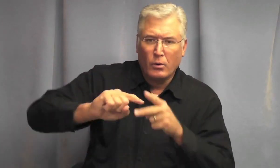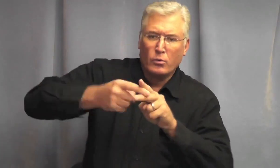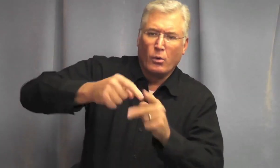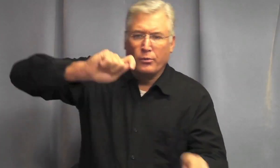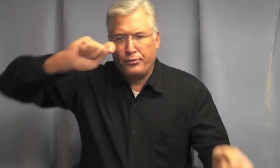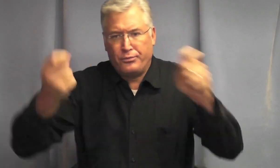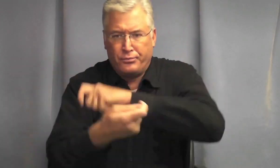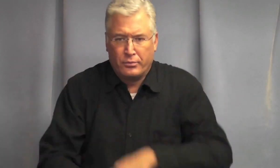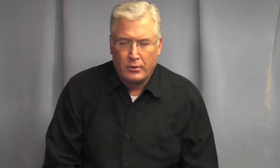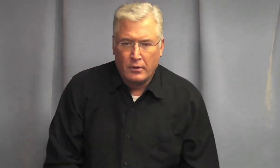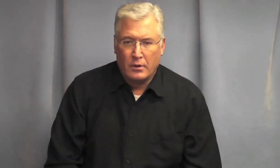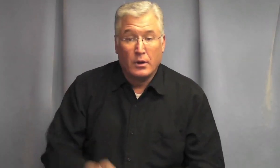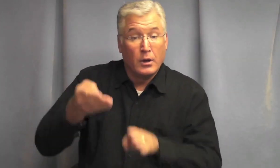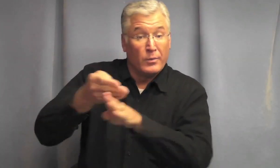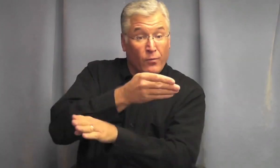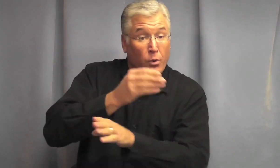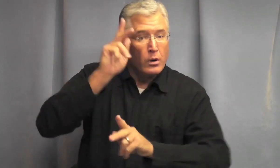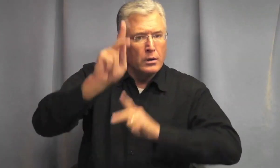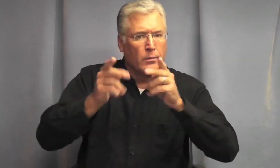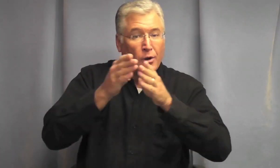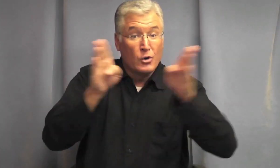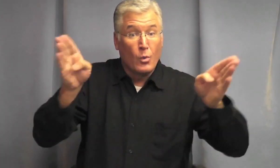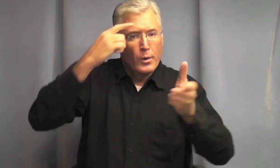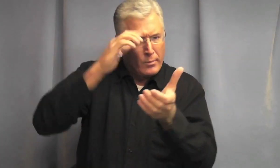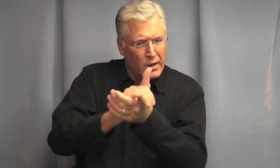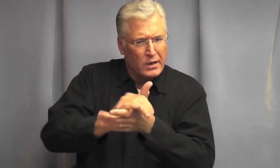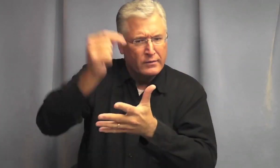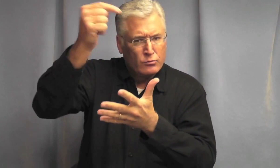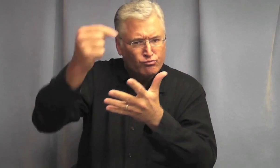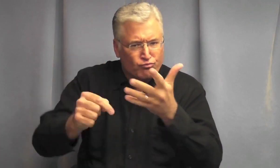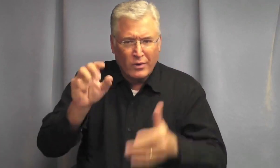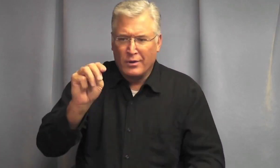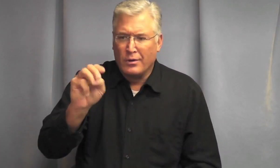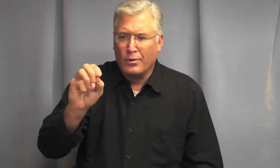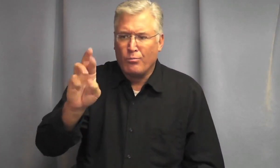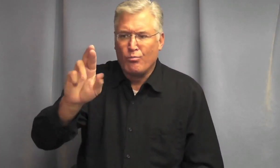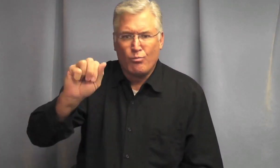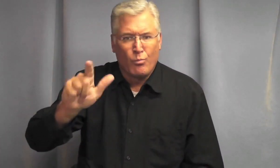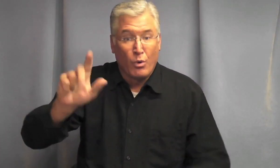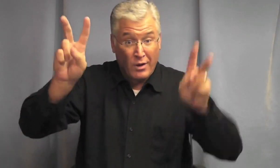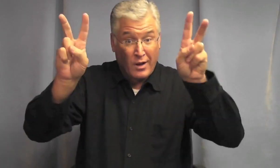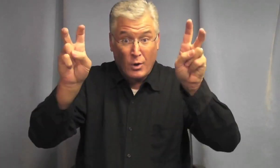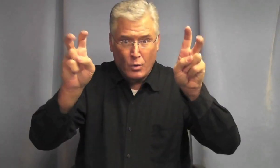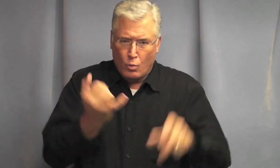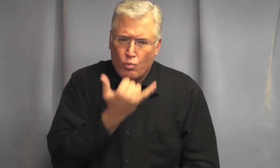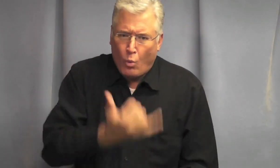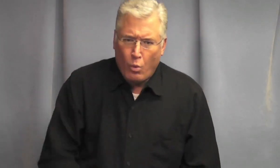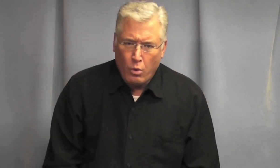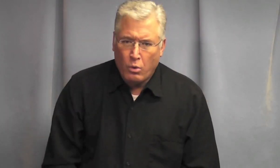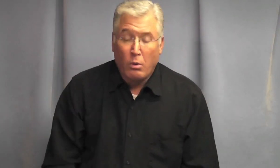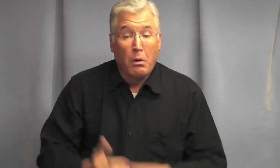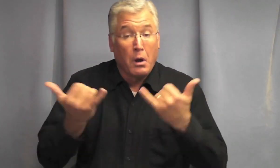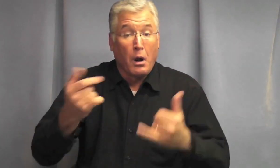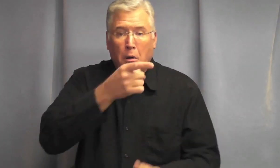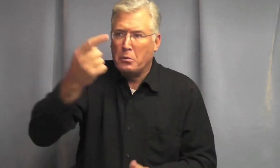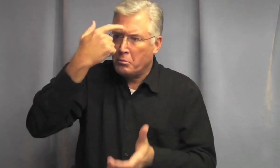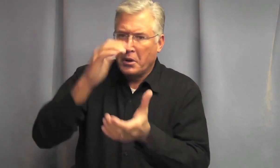since 1960, everything started to change. Before that, people generally believed that the details of moral